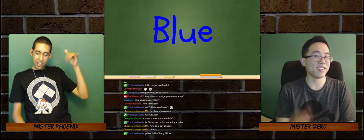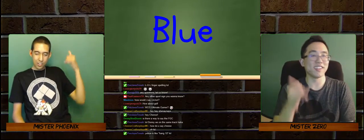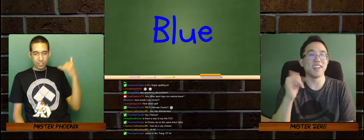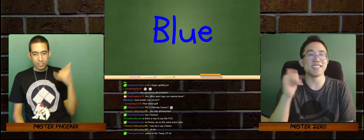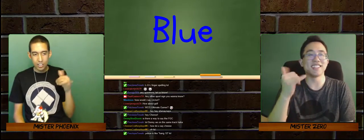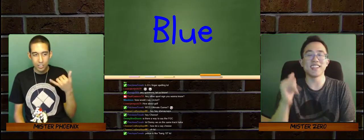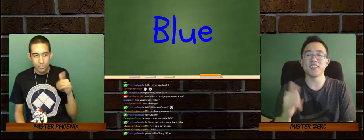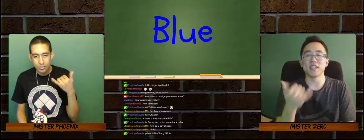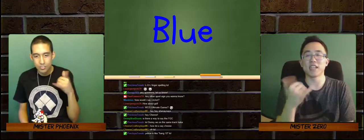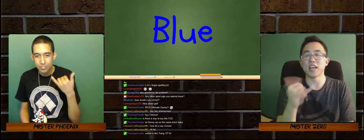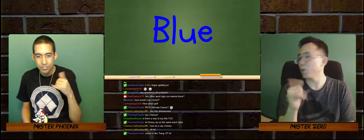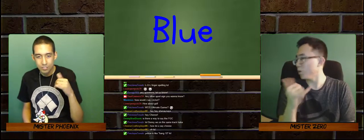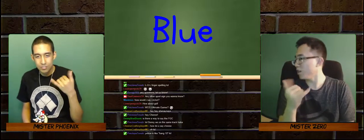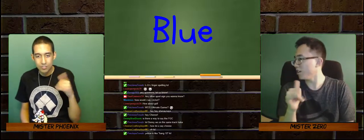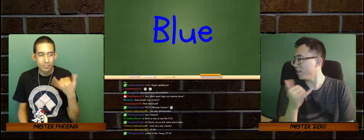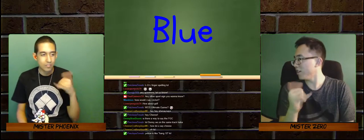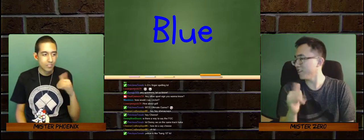Yeah, yellow.